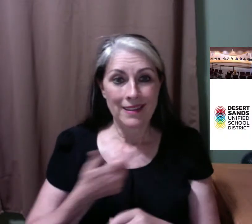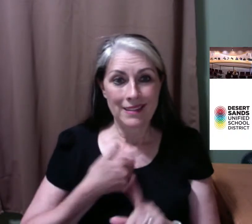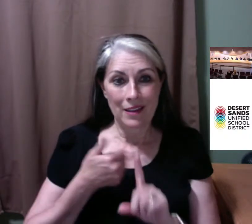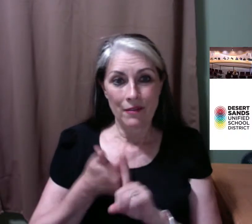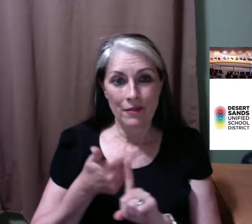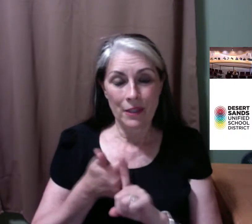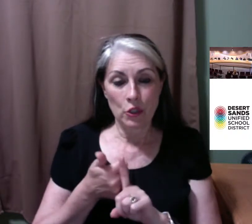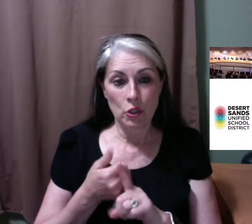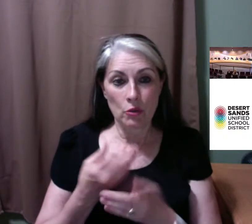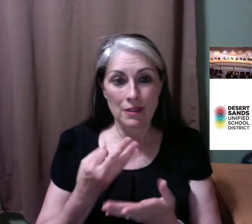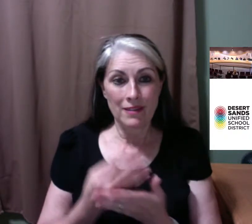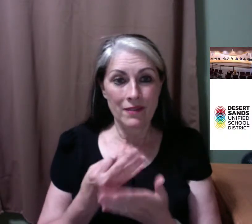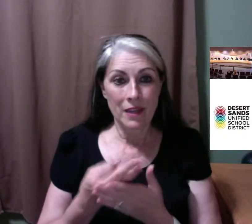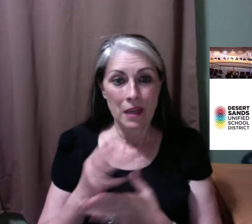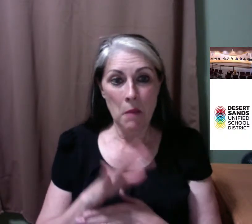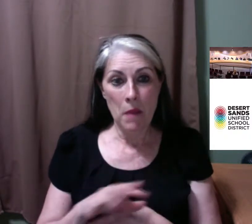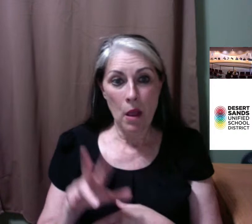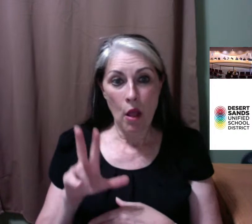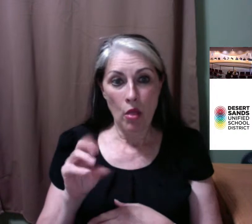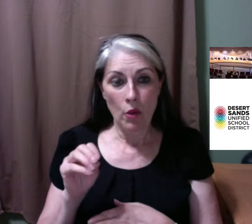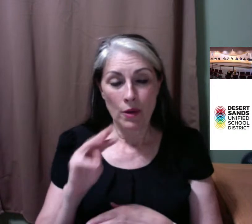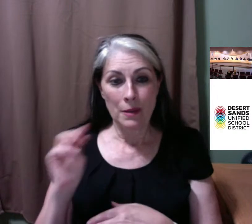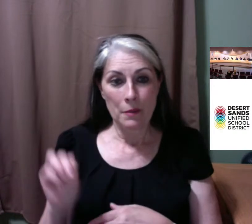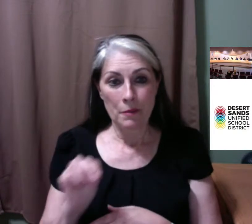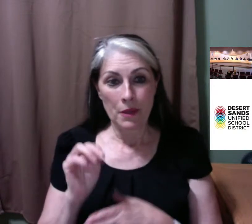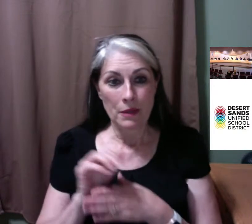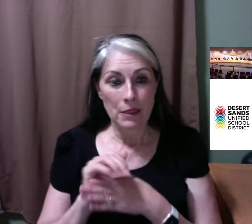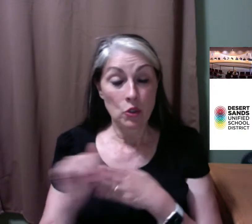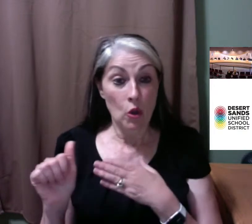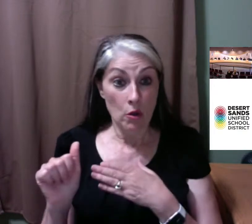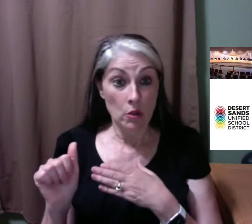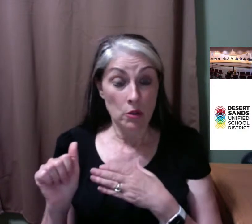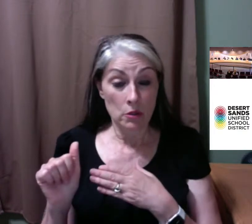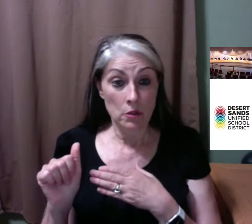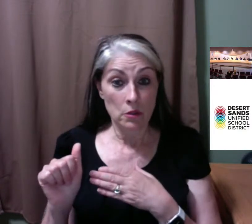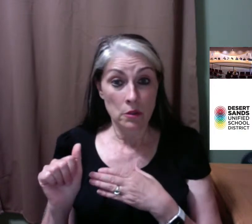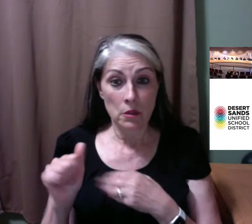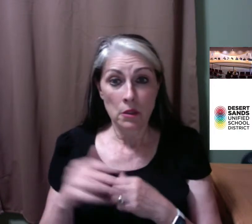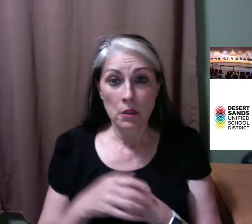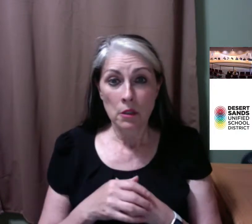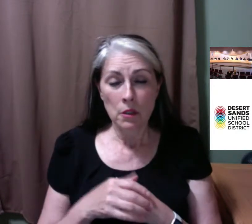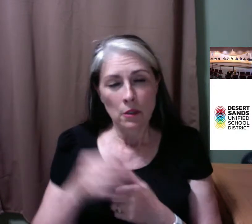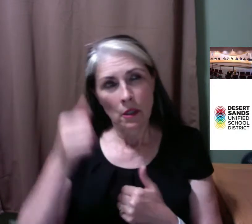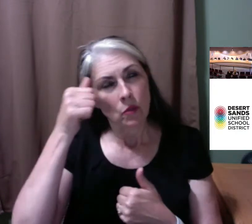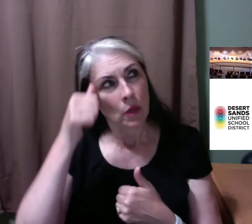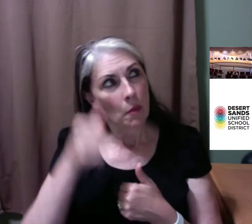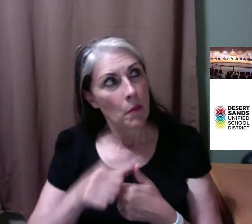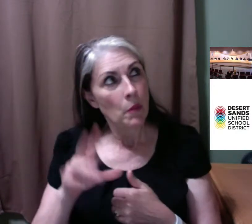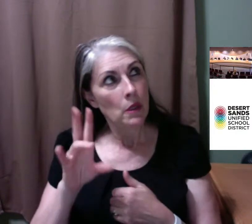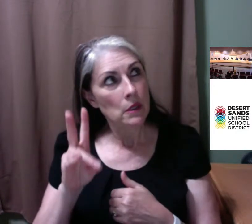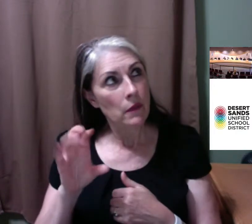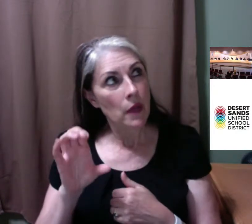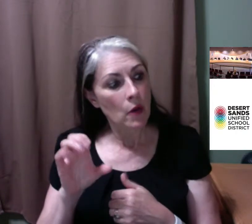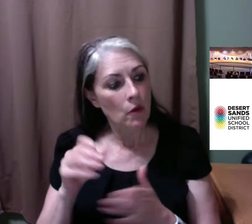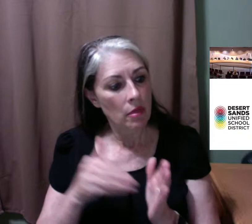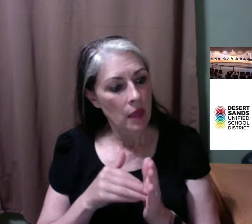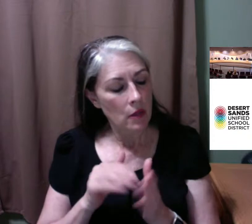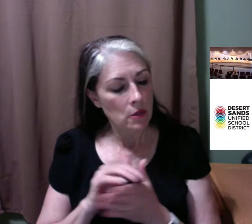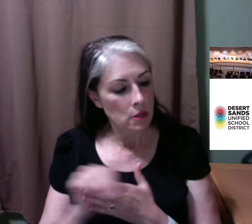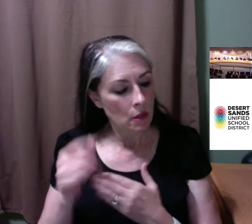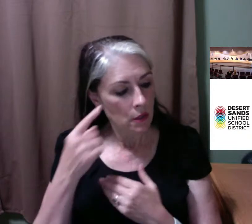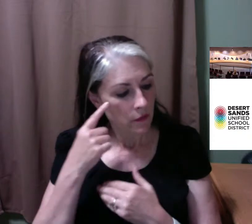fund, which is about $30 million, trying to recall, there's about $700,000